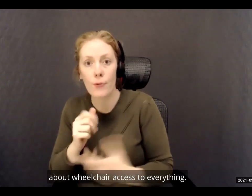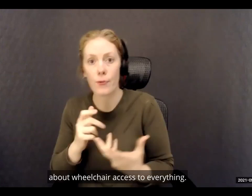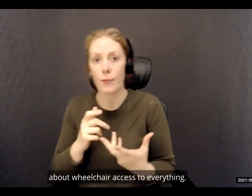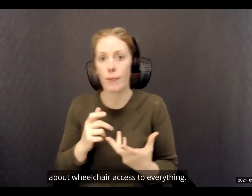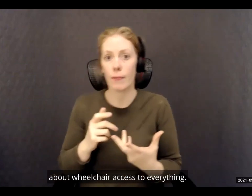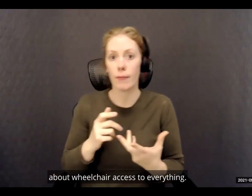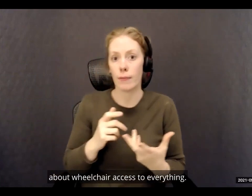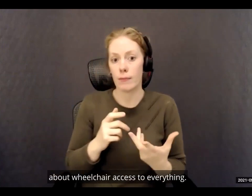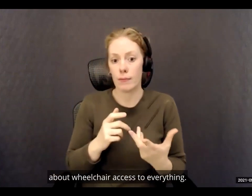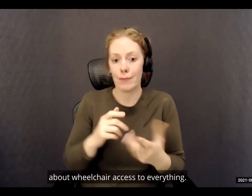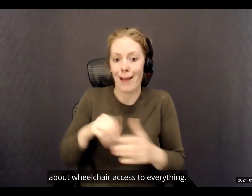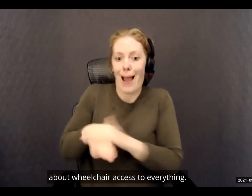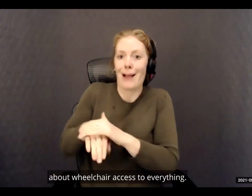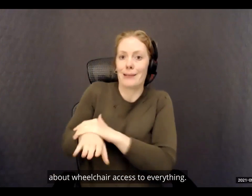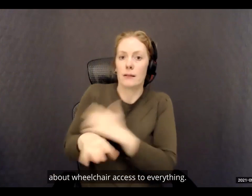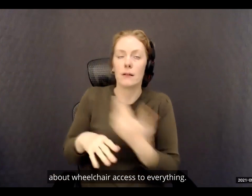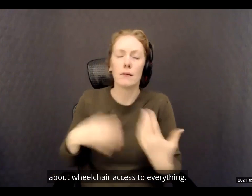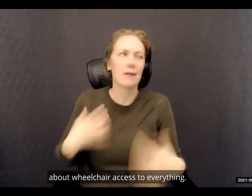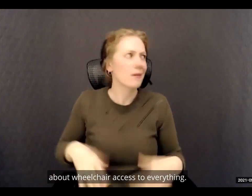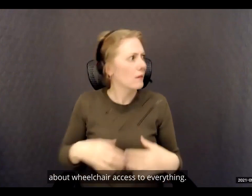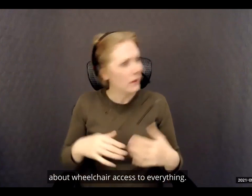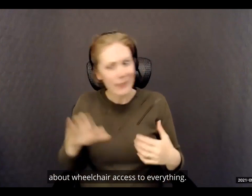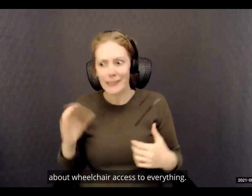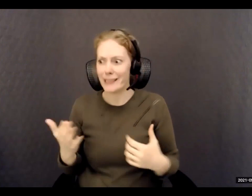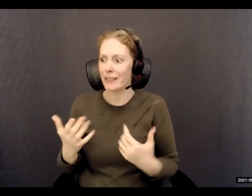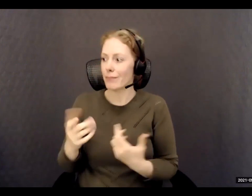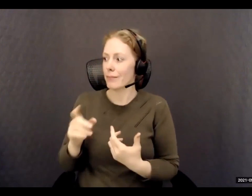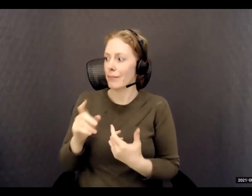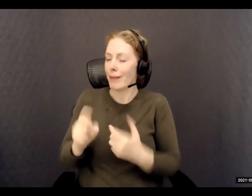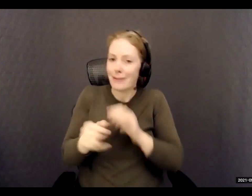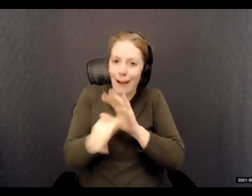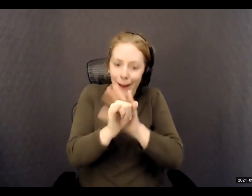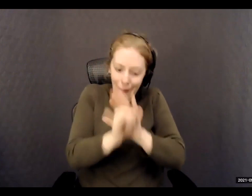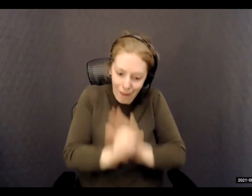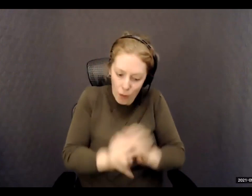about wheelchair access to everything.